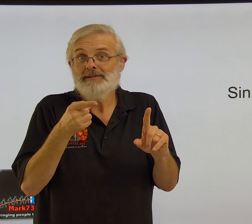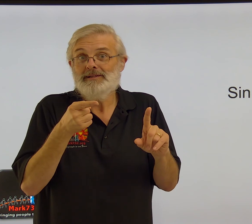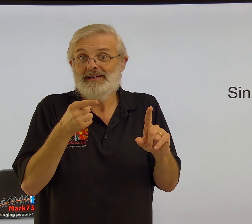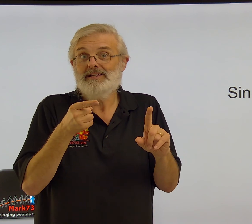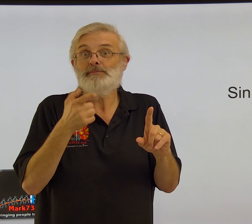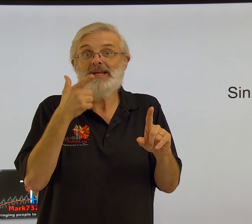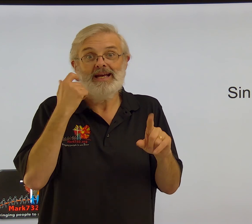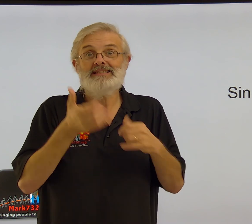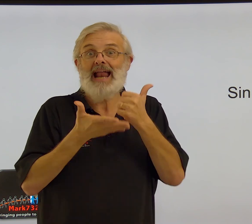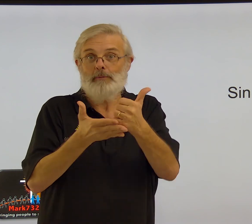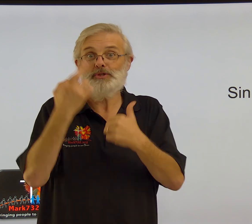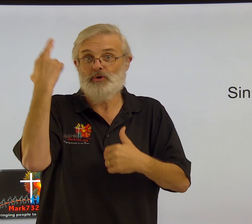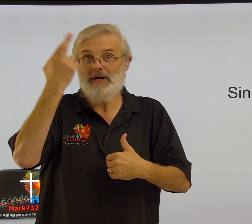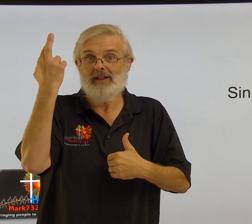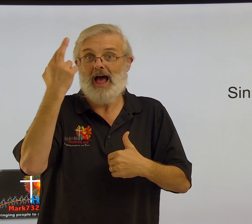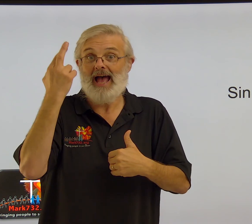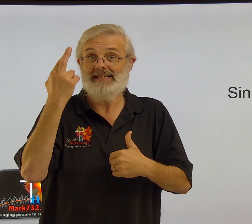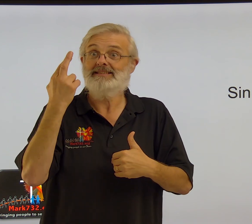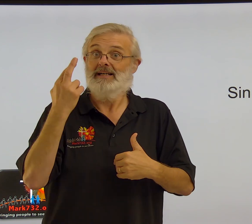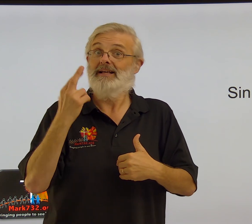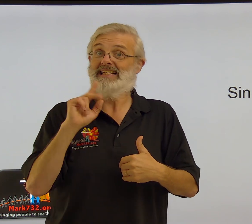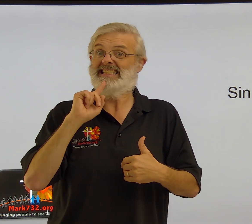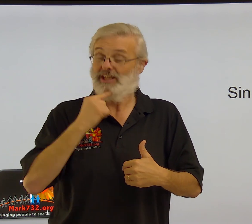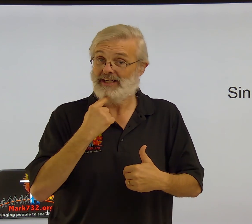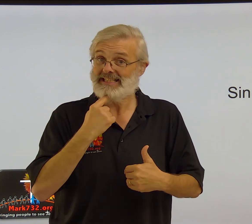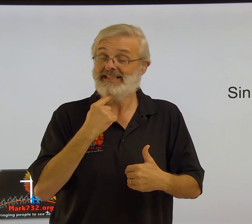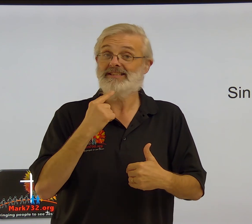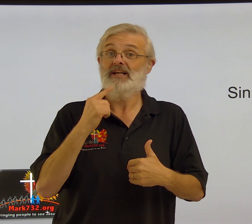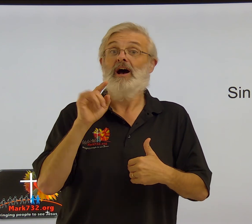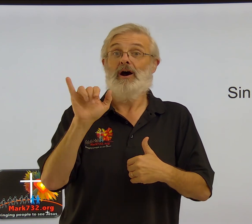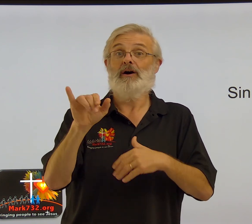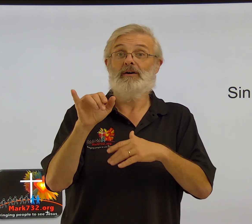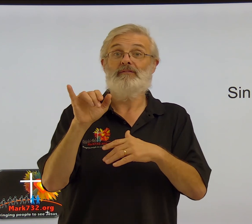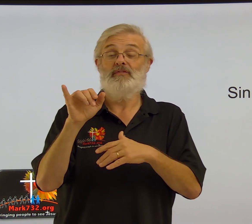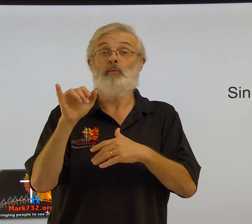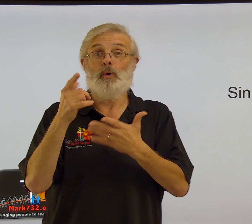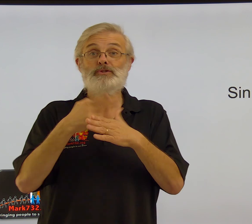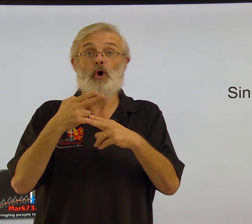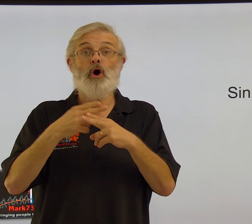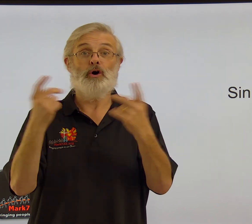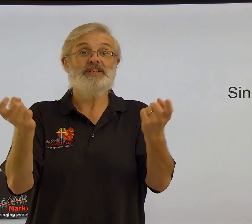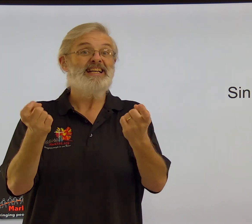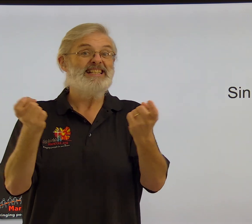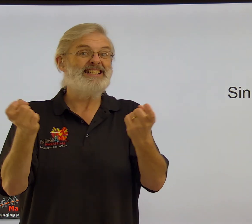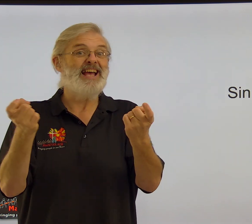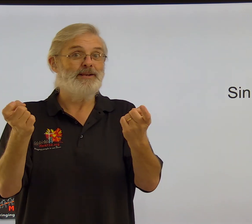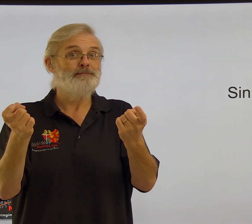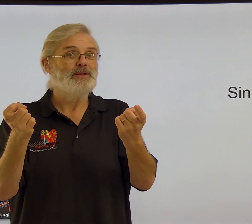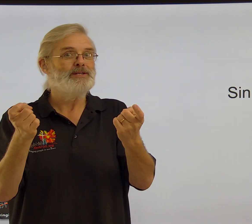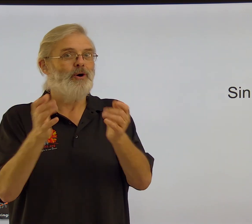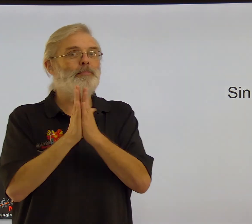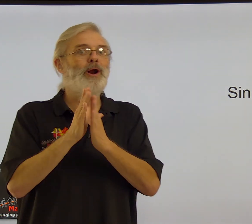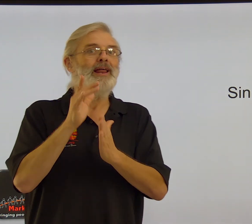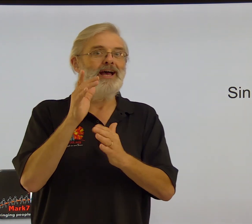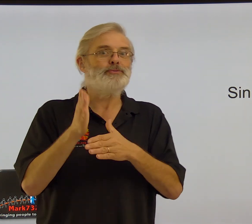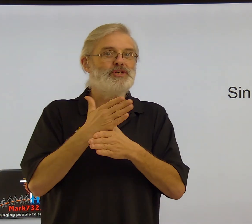is because it helps you realize the seriousness of what's called sin. So I pray that as we share